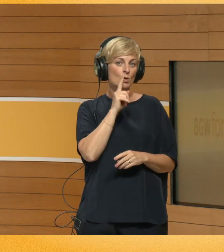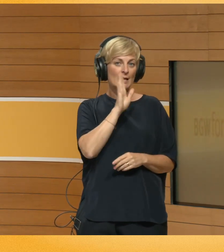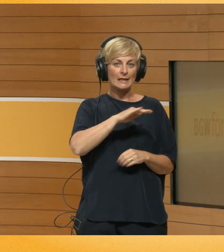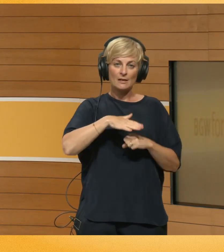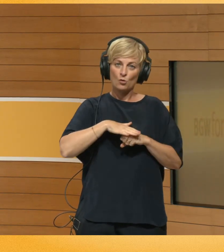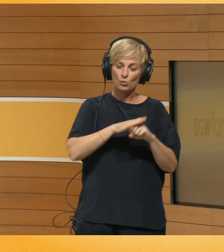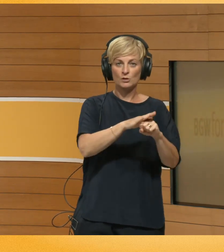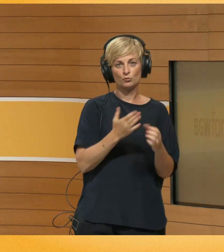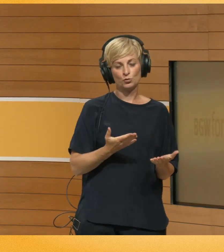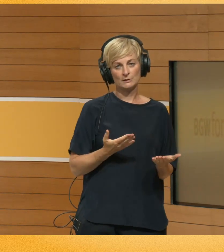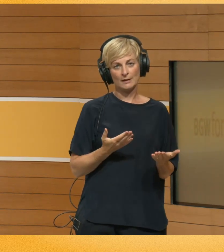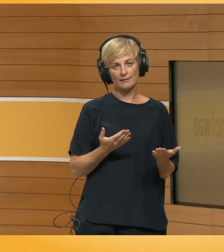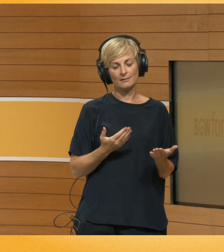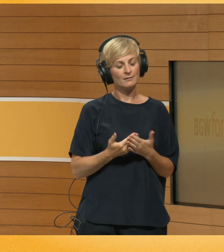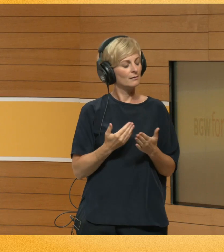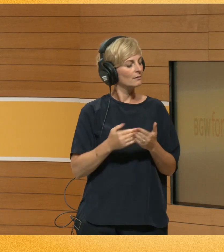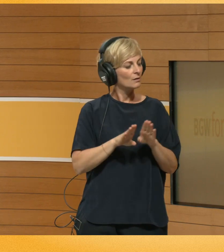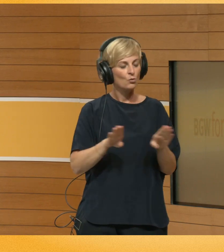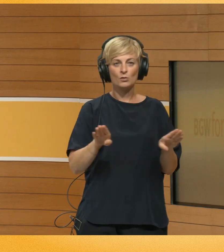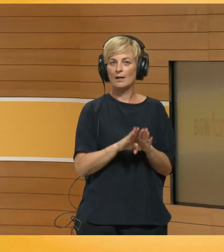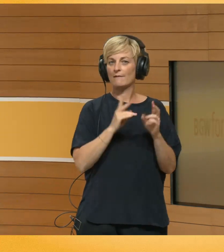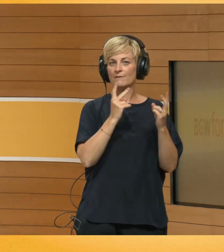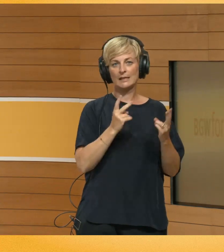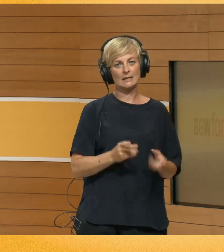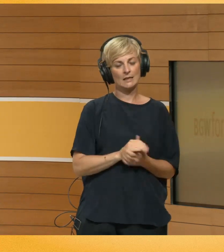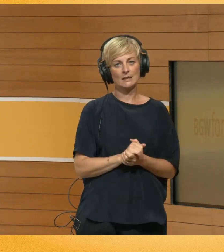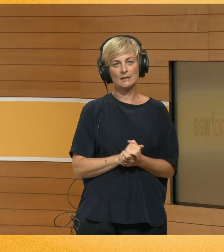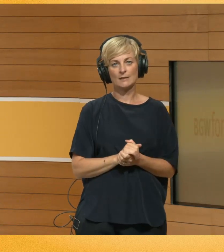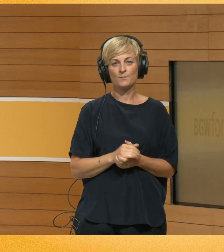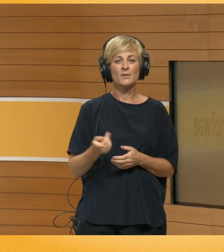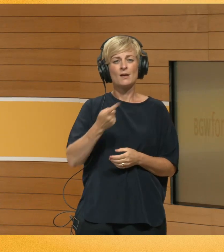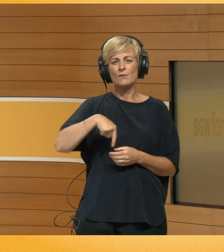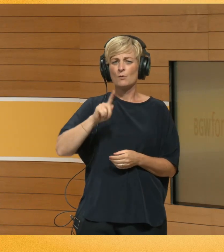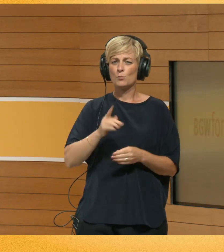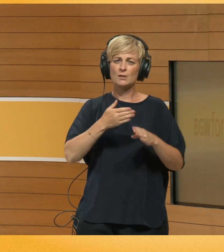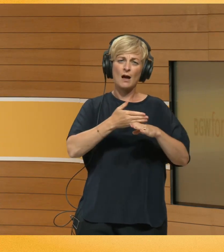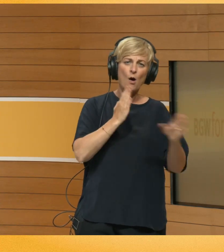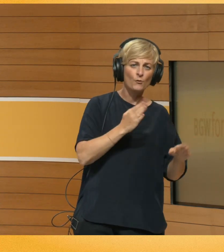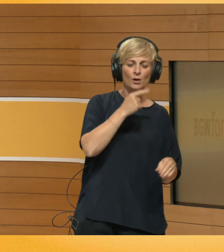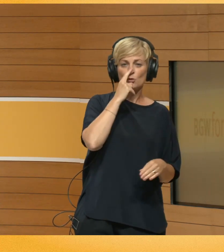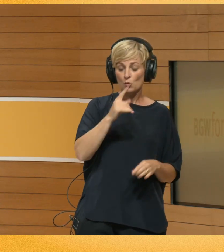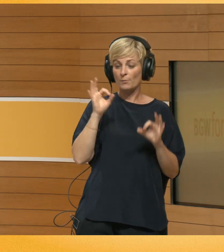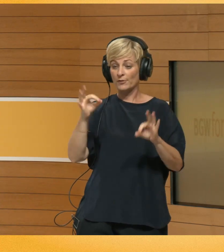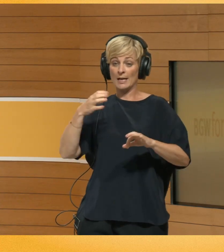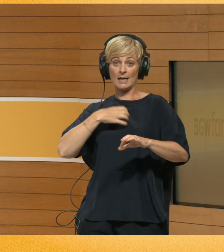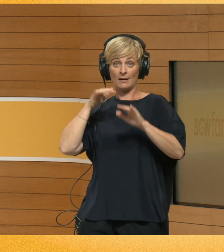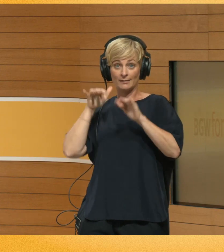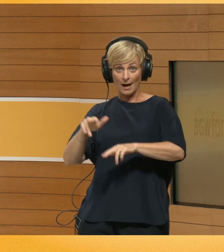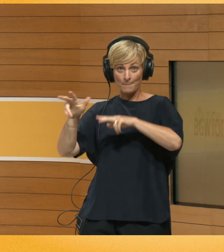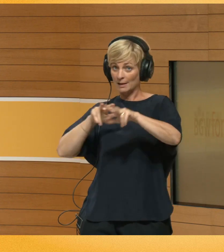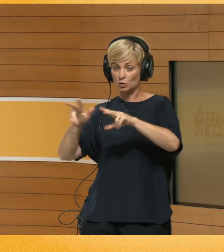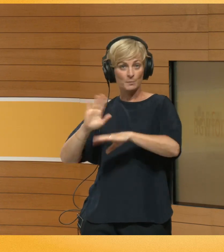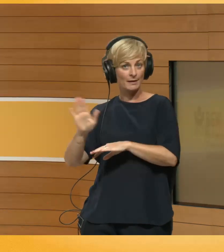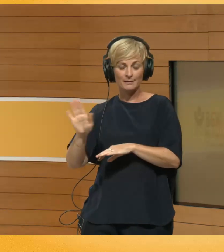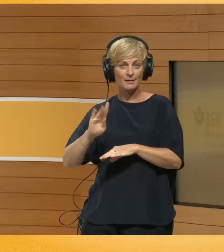from managing disease, people getting sick, coming to hospital, we look after them. No, we need to take that back downstream and support families